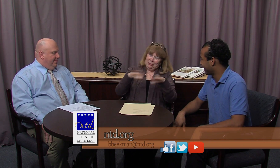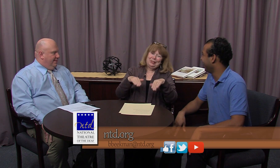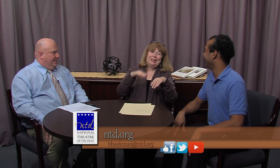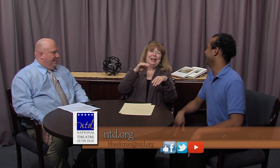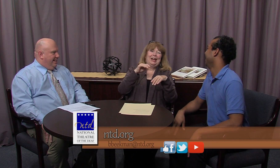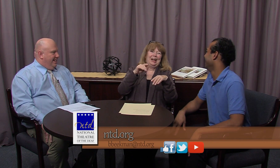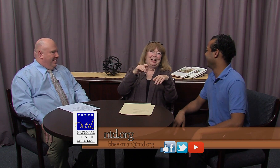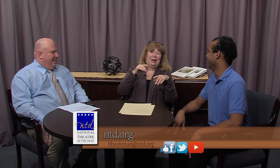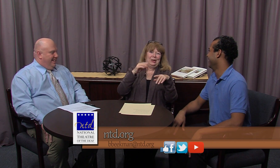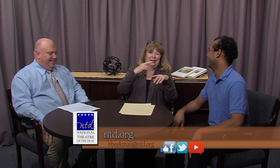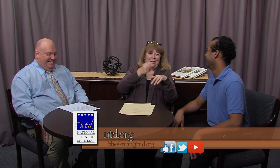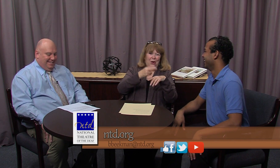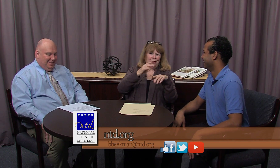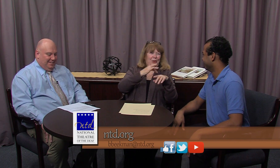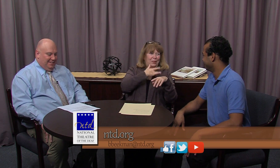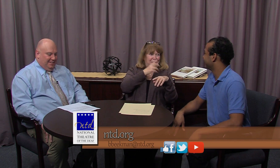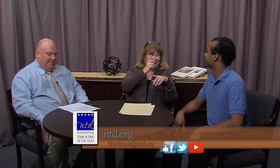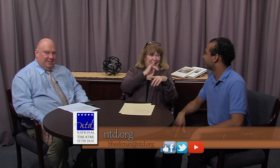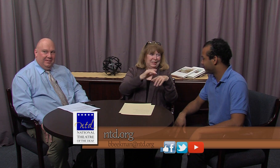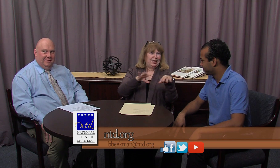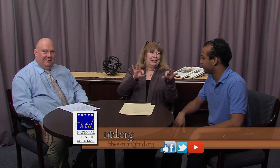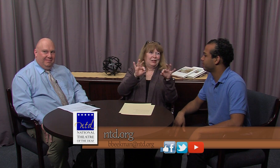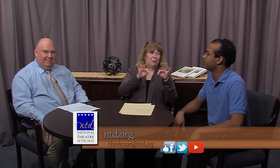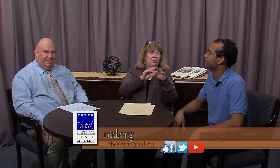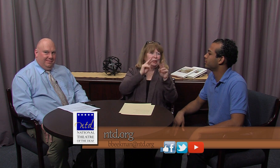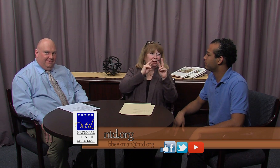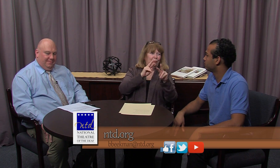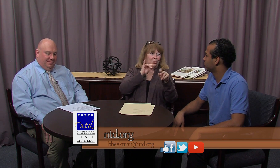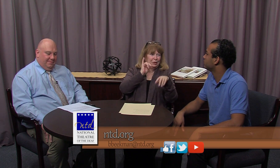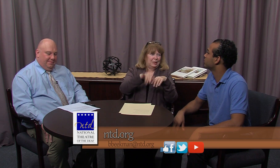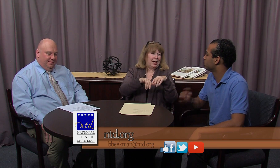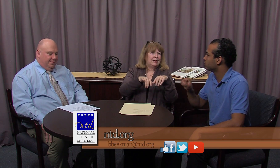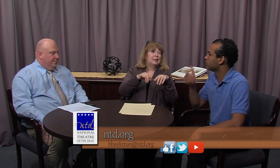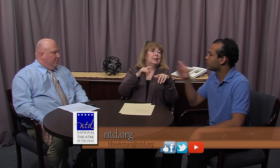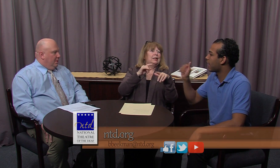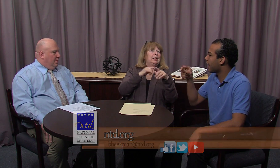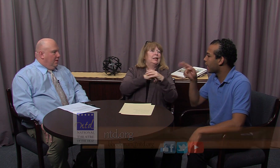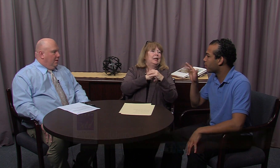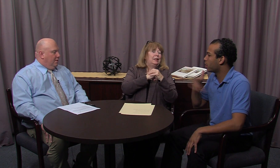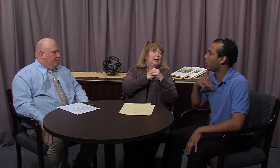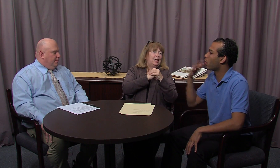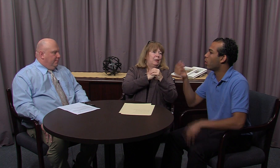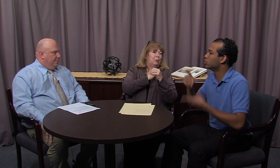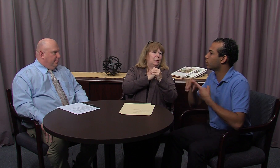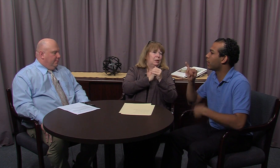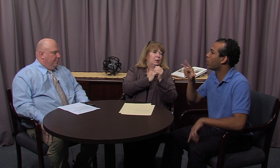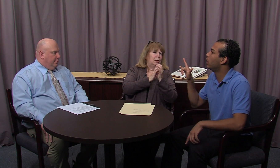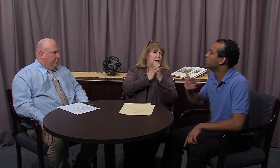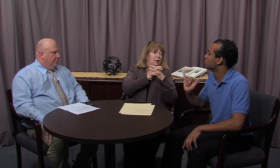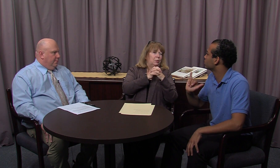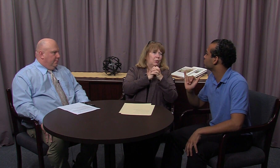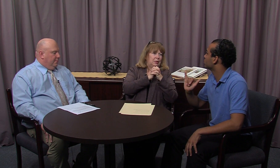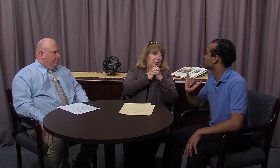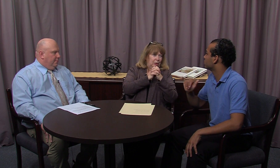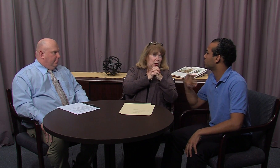House in Hartford on Valentine's Day, and we're really looking forward to that. And then April, we're going to